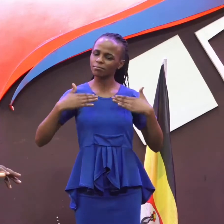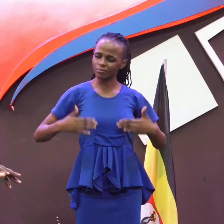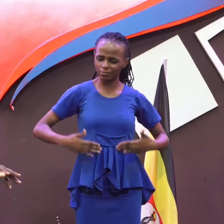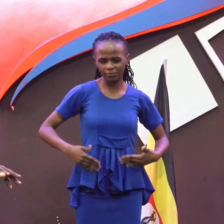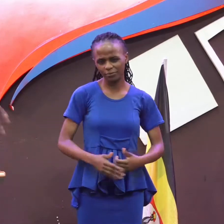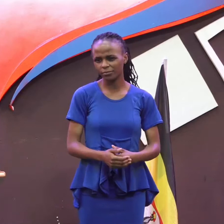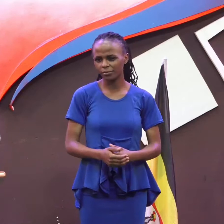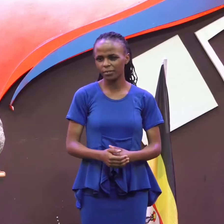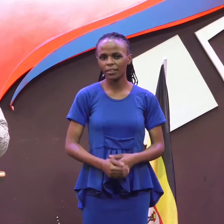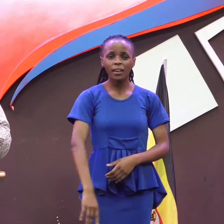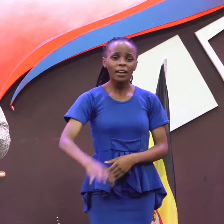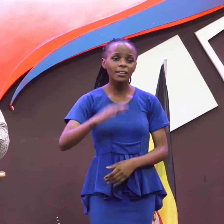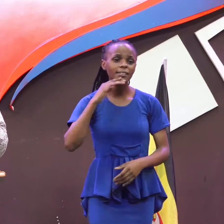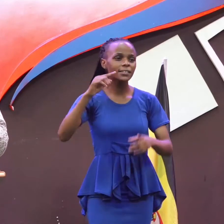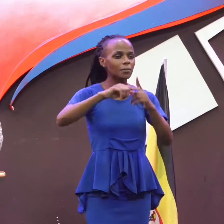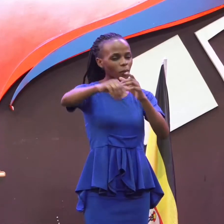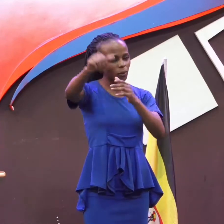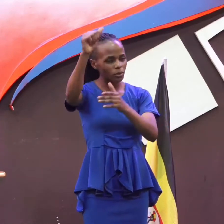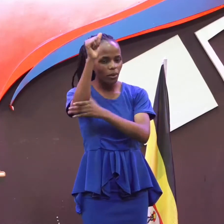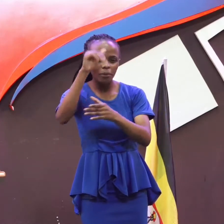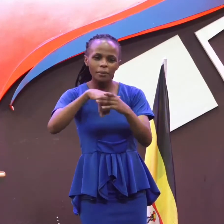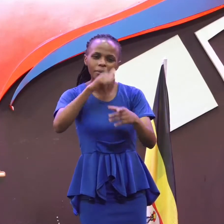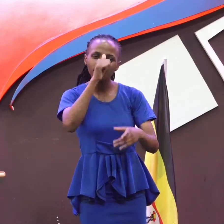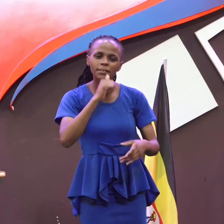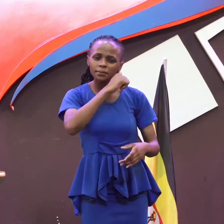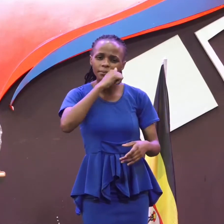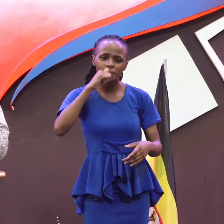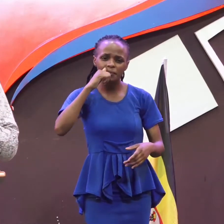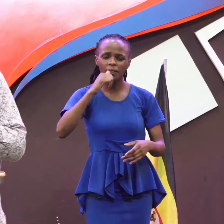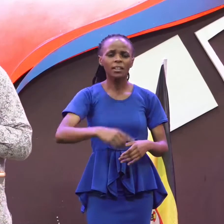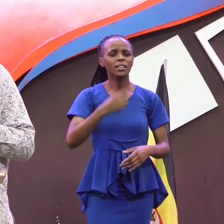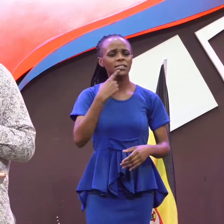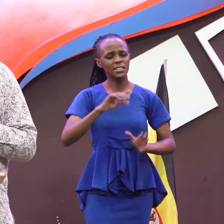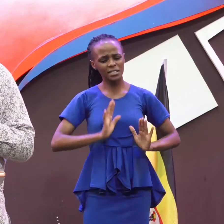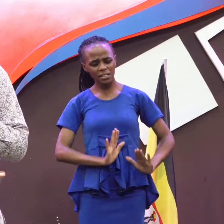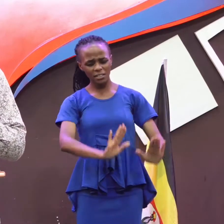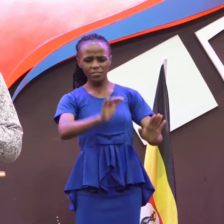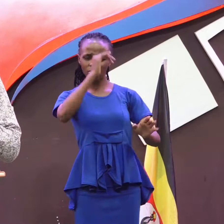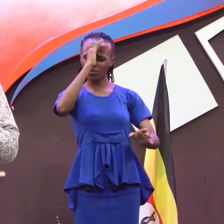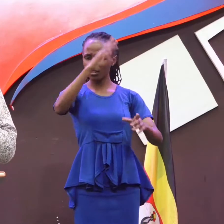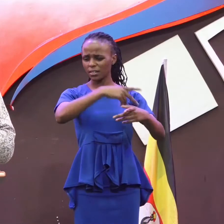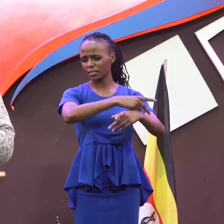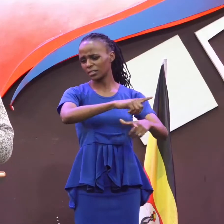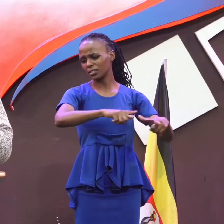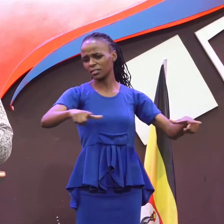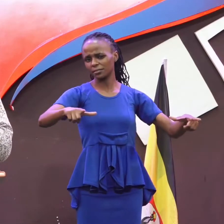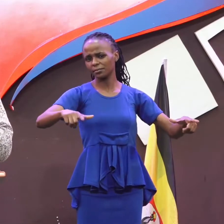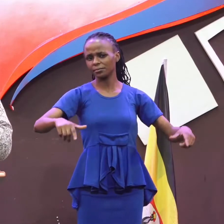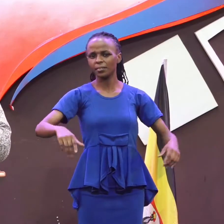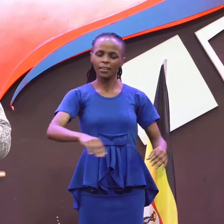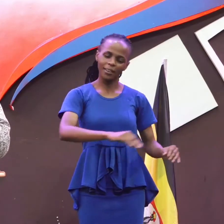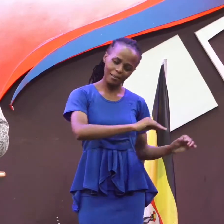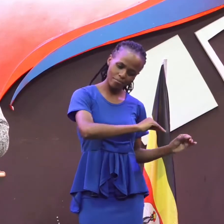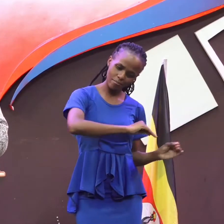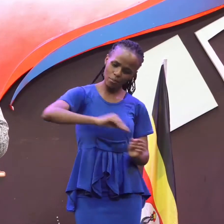in physical. N'ayogera ne Ibrahimu kyama. He spoke to Abraham. N'amugamba va mu nsi yannyo. And said, leave your mother and father's land. Ogende